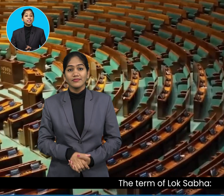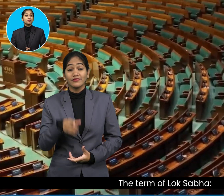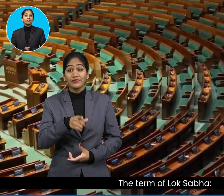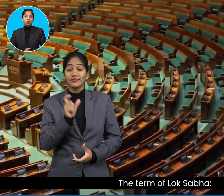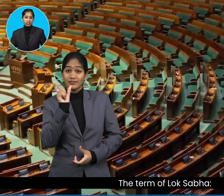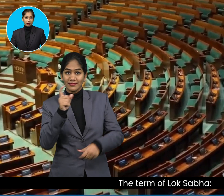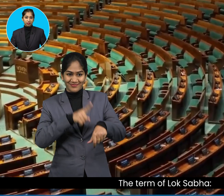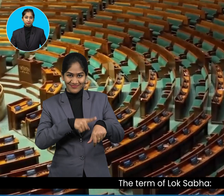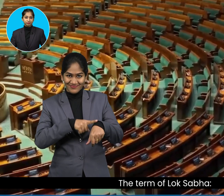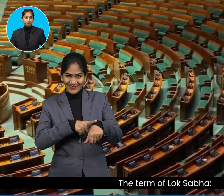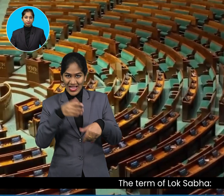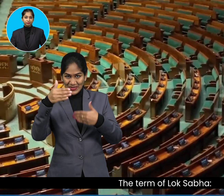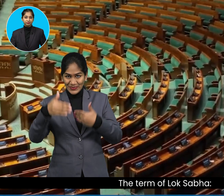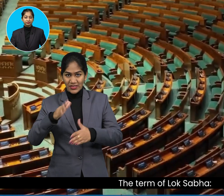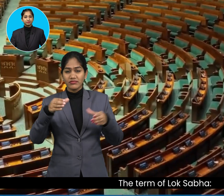The term of Lok Sabha.